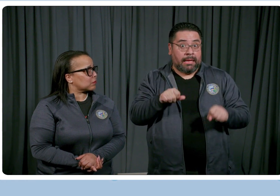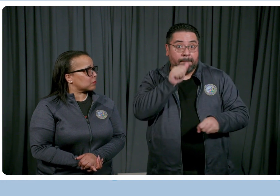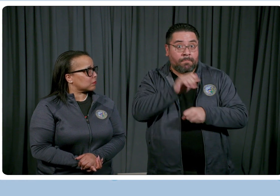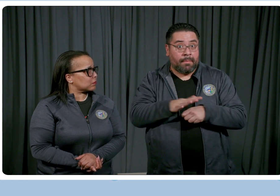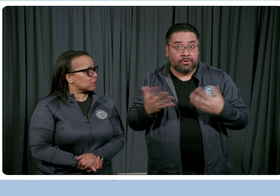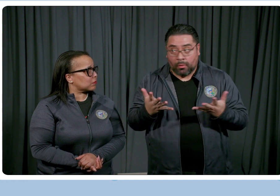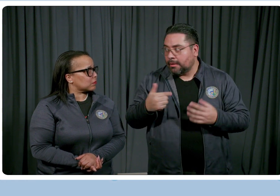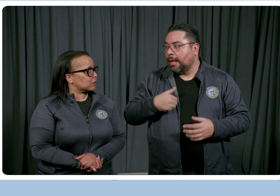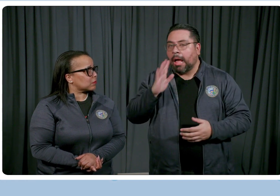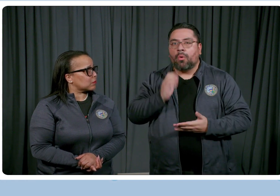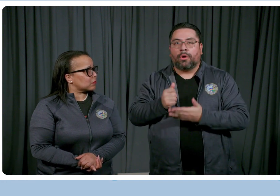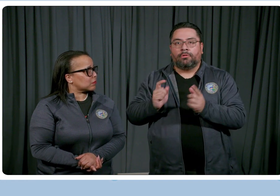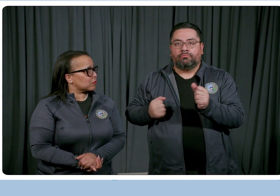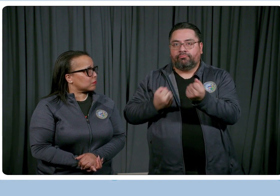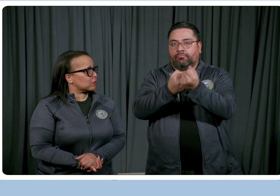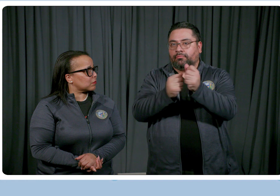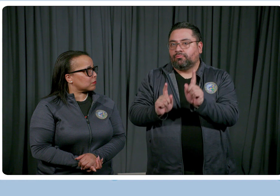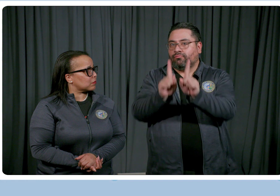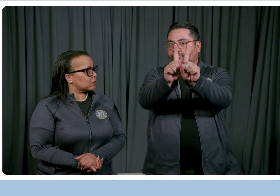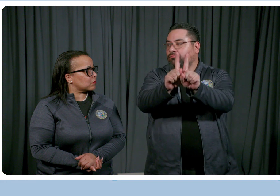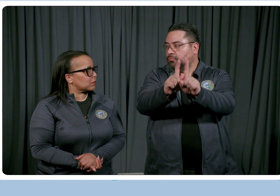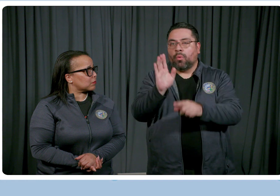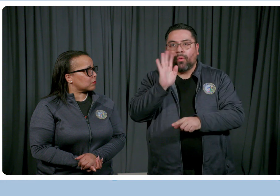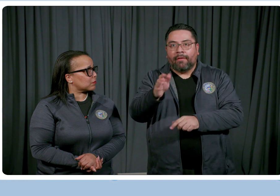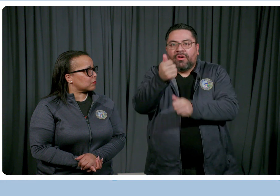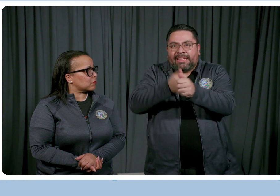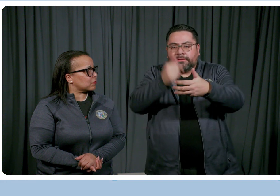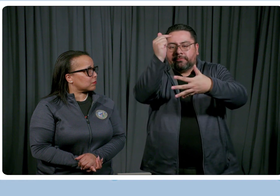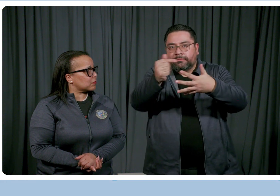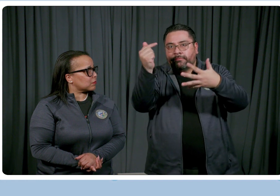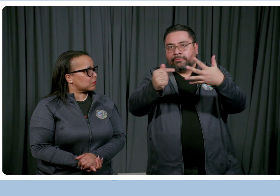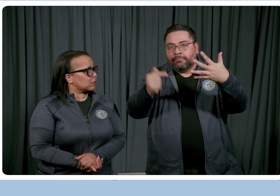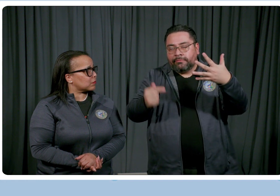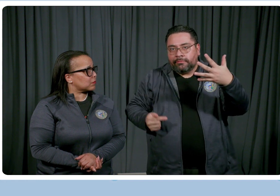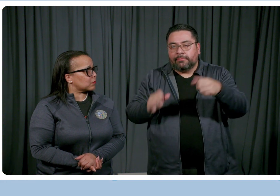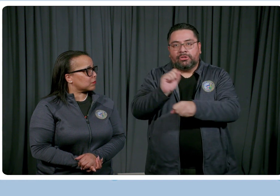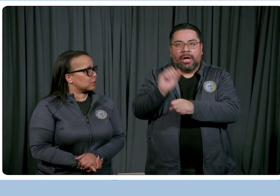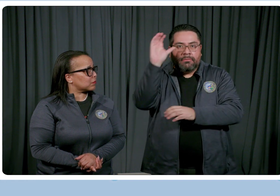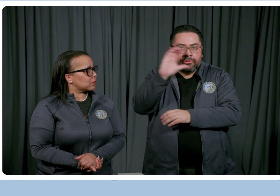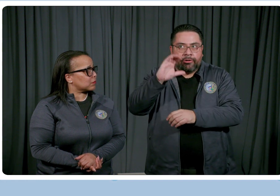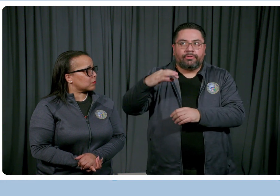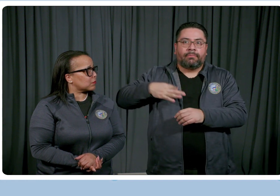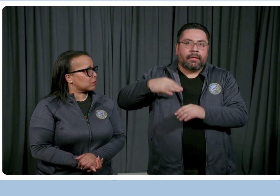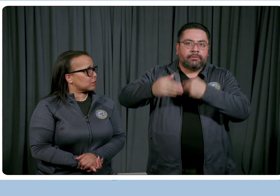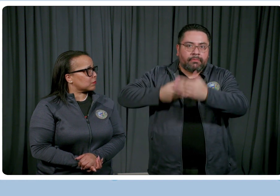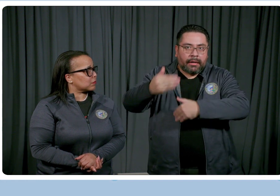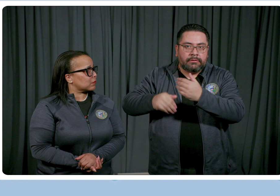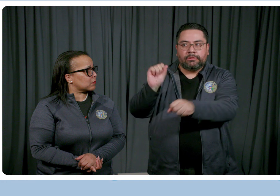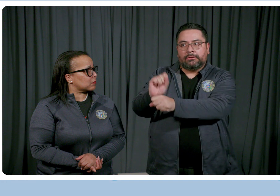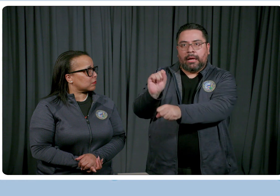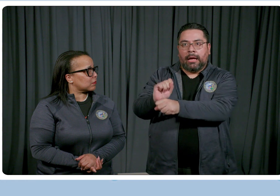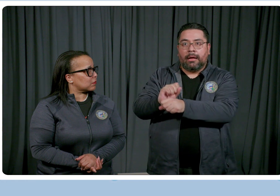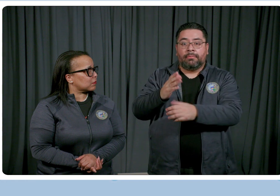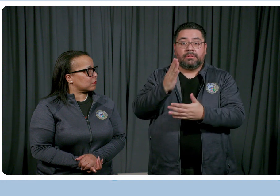what I can promise is that I will stand by your side and support you through each step of this process. And as some of those challenges come